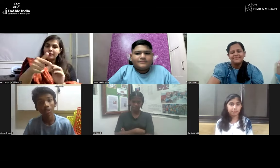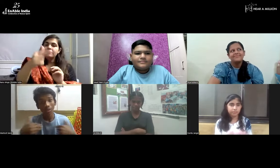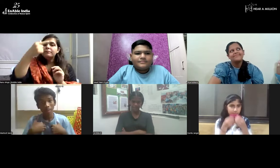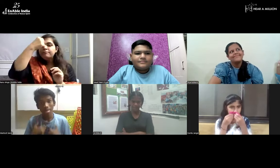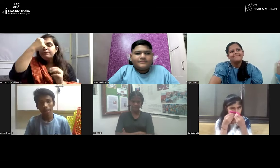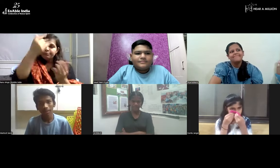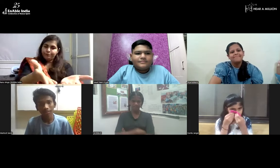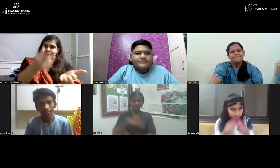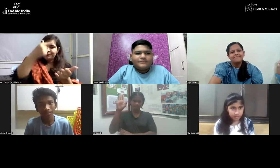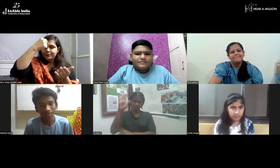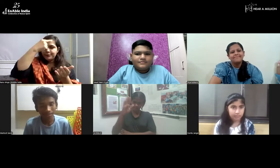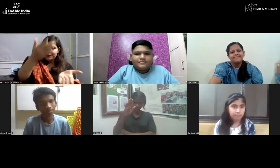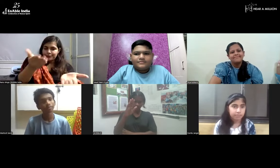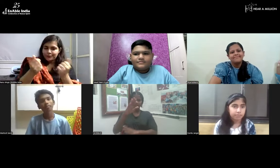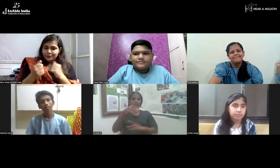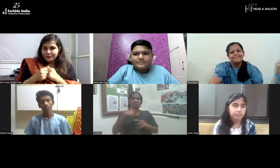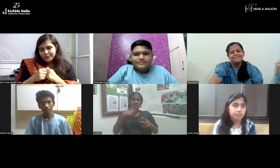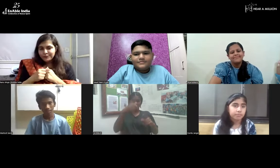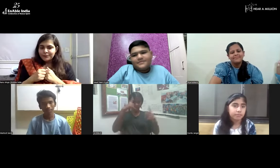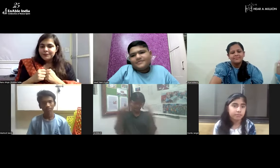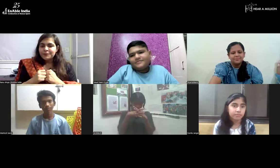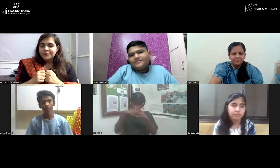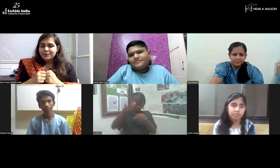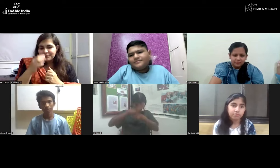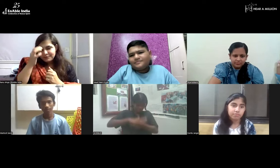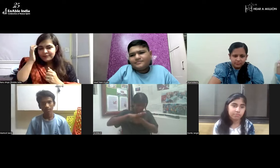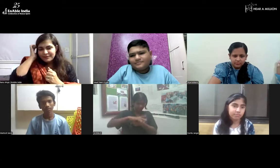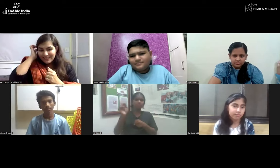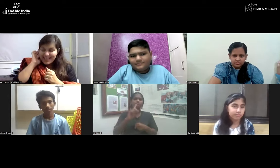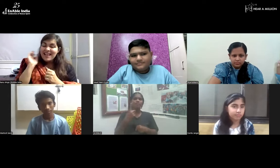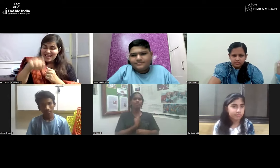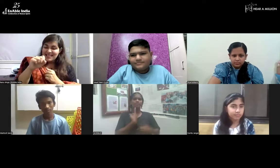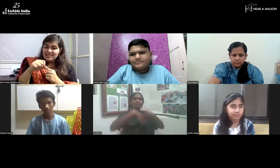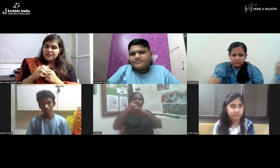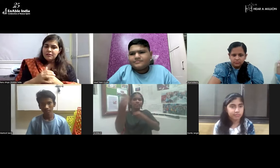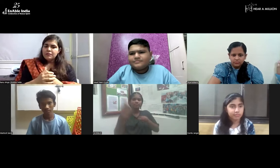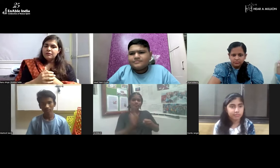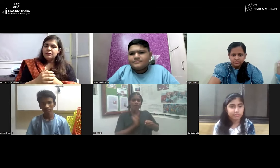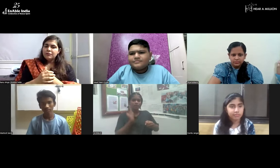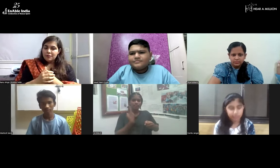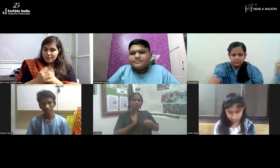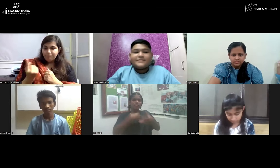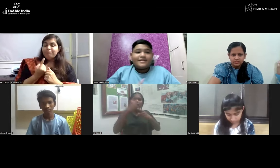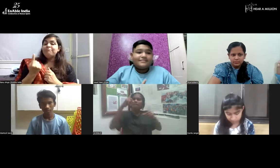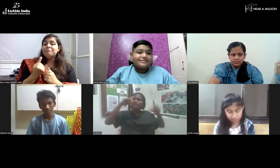yeah, approach them, talk to them about it and then take the next step ahead.